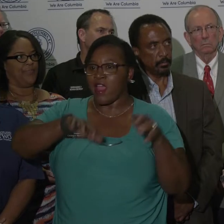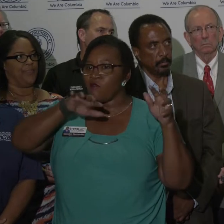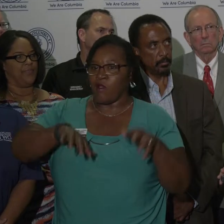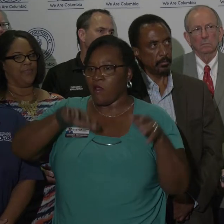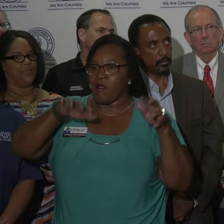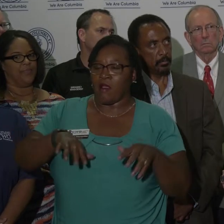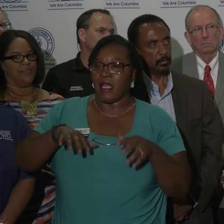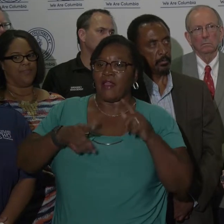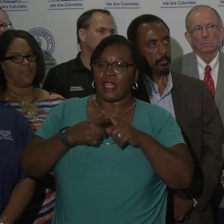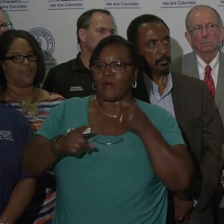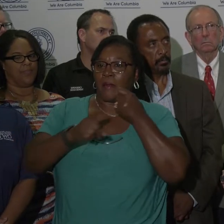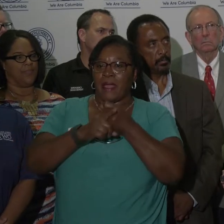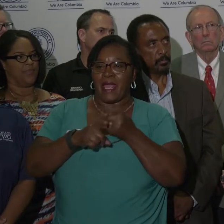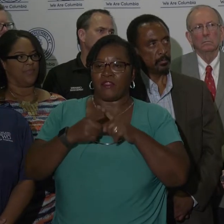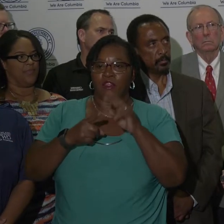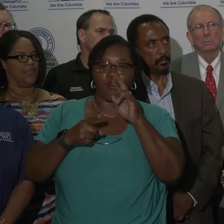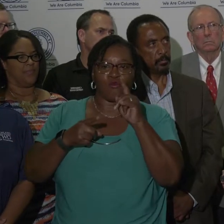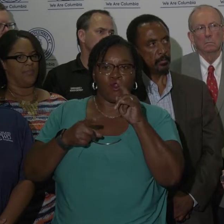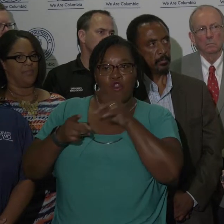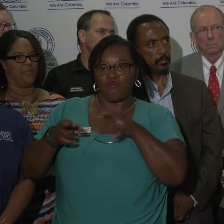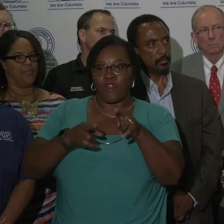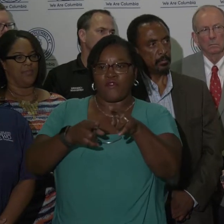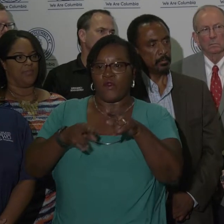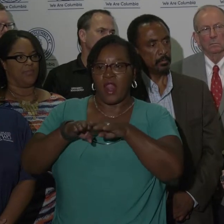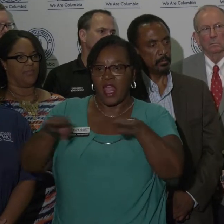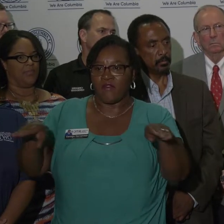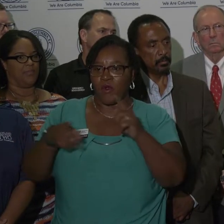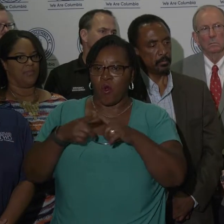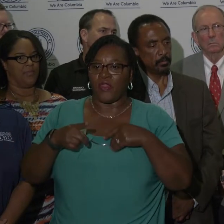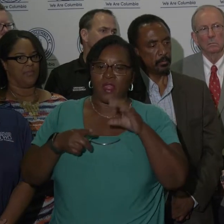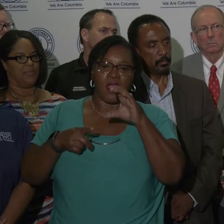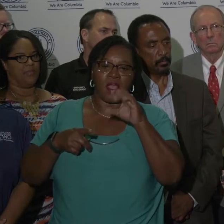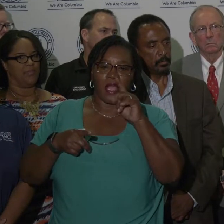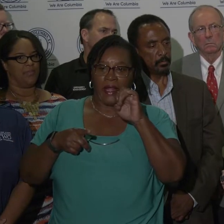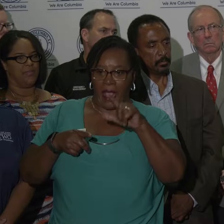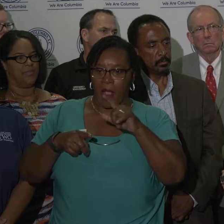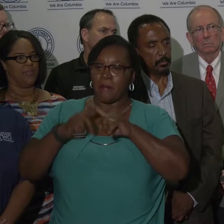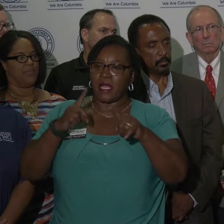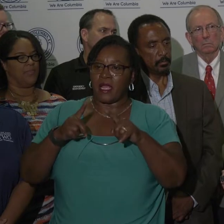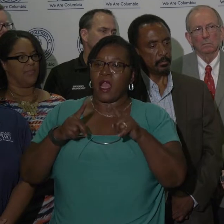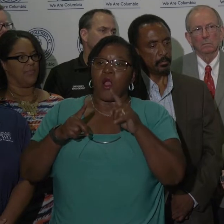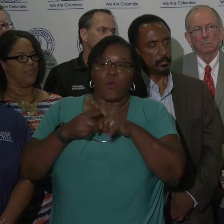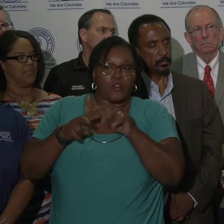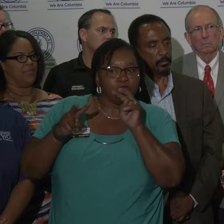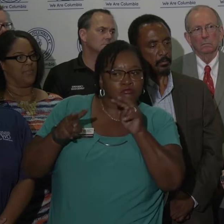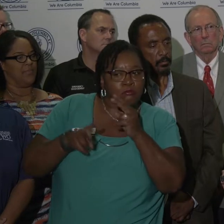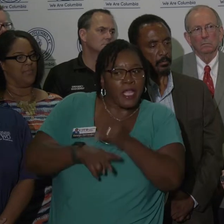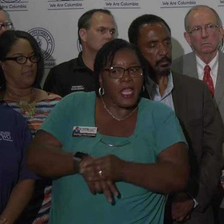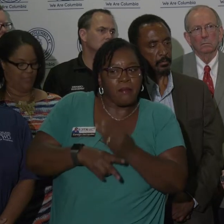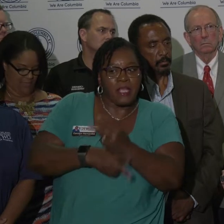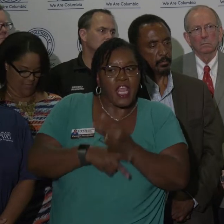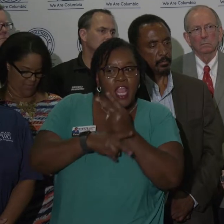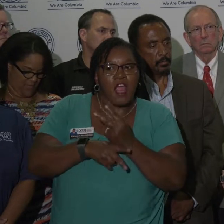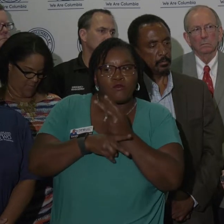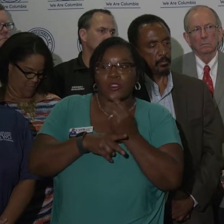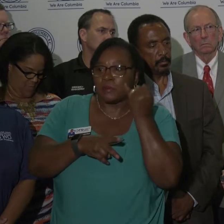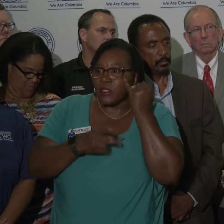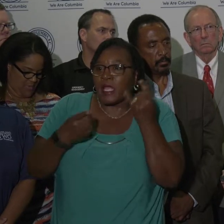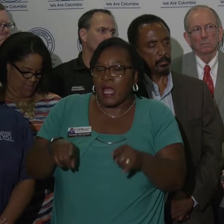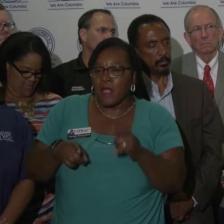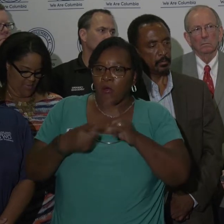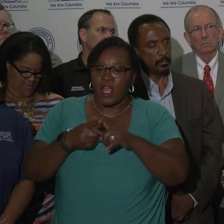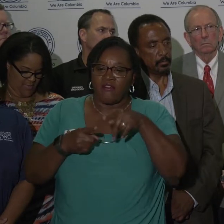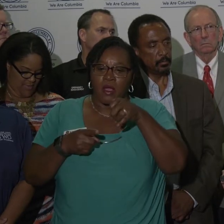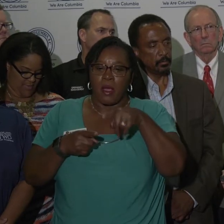that would impact the river level significantly or the level in our canal, but we're taking precautions just in case. We have pumping